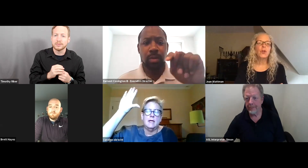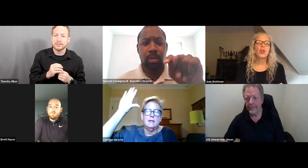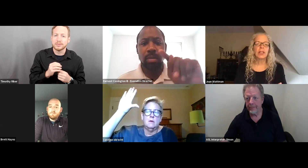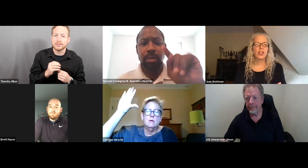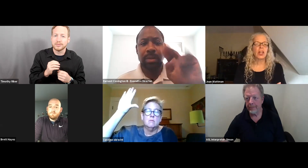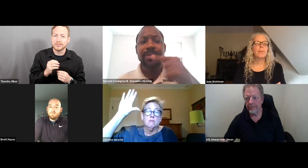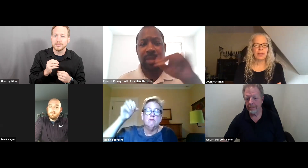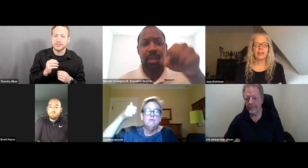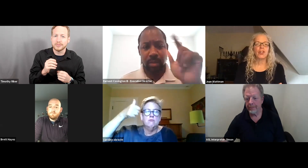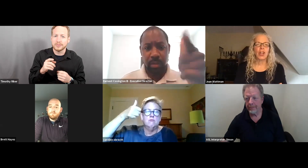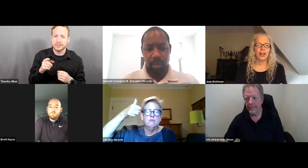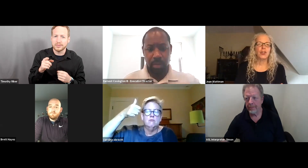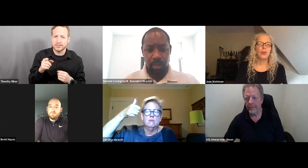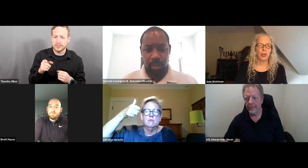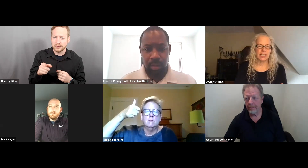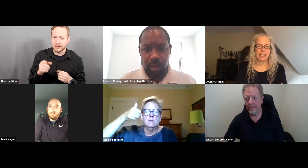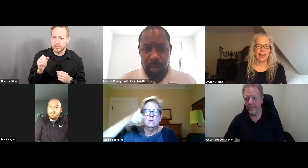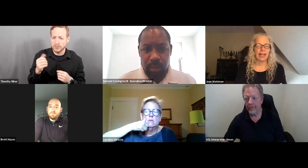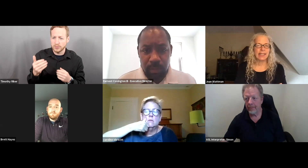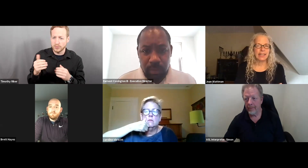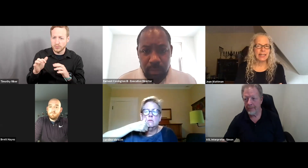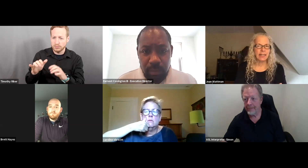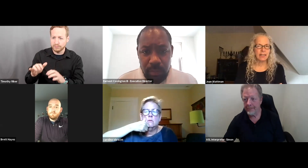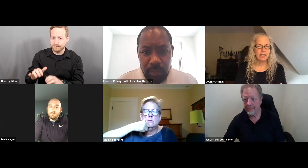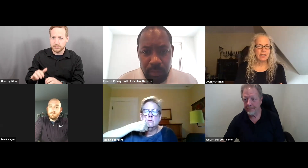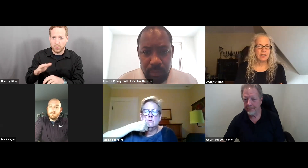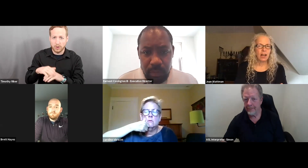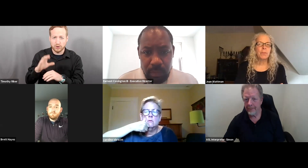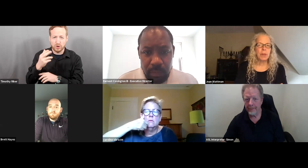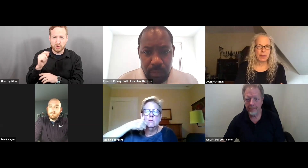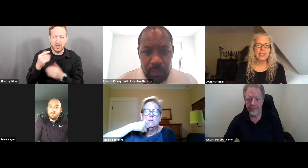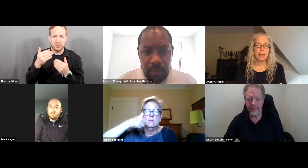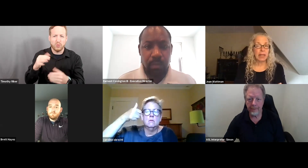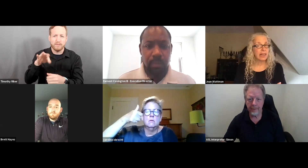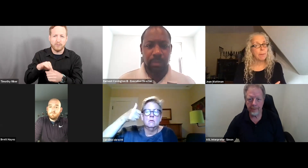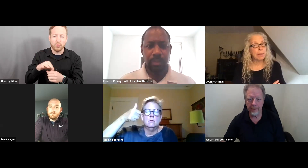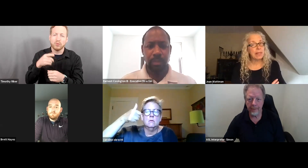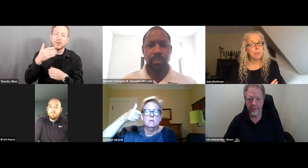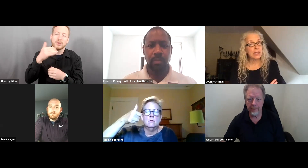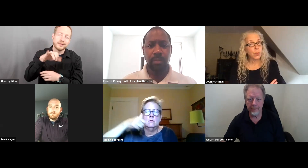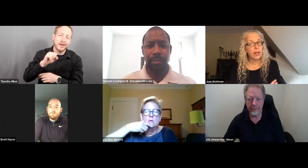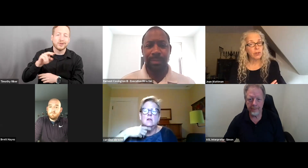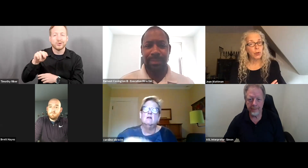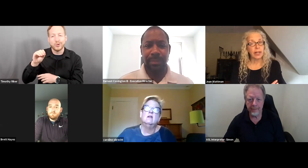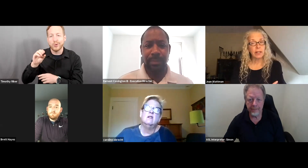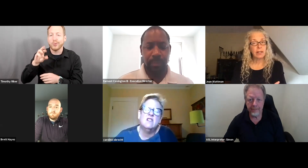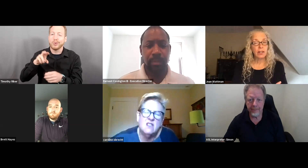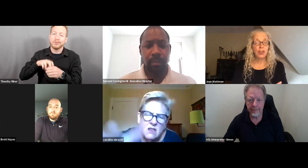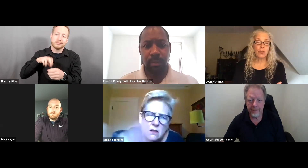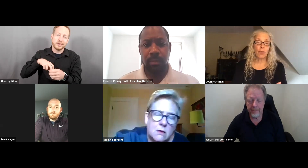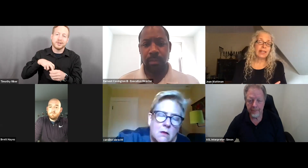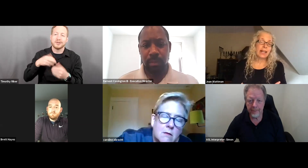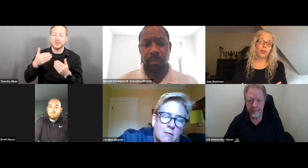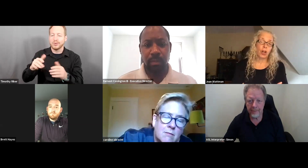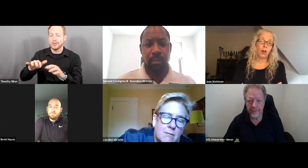if you look, other people at the chat too, Ernest is saying, I see Tina, other people are typing it. That might be the best way to do it.